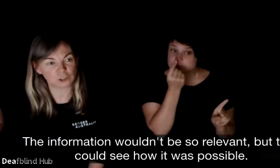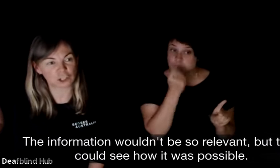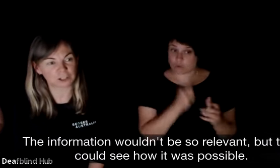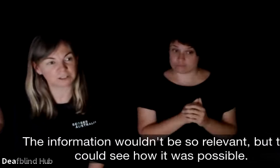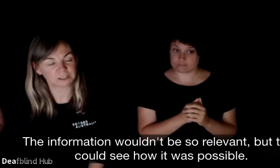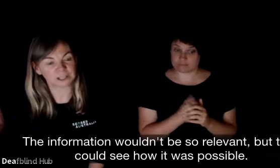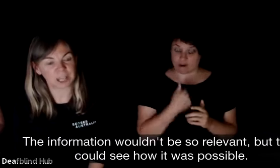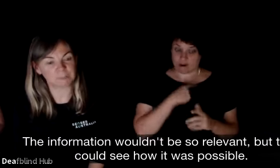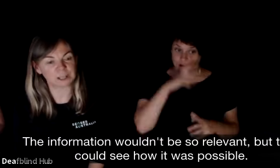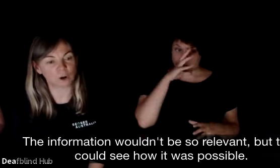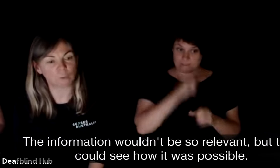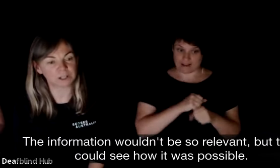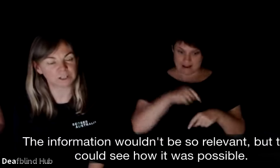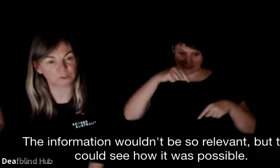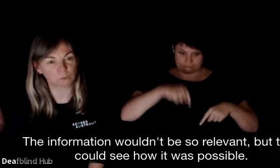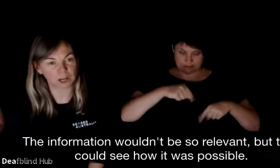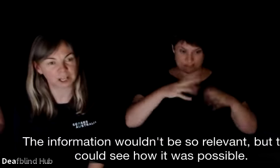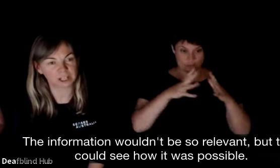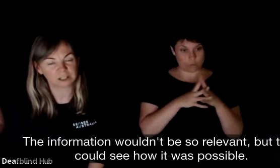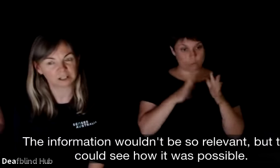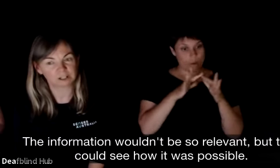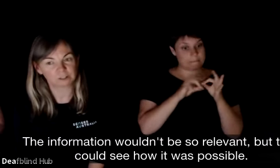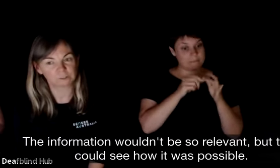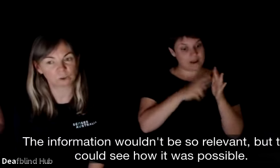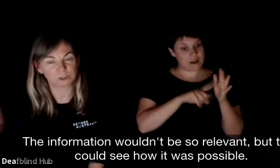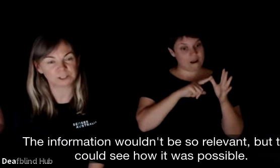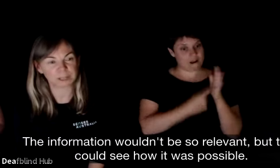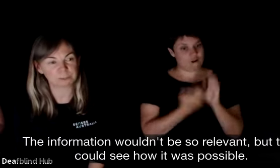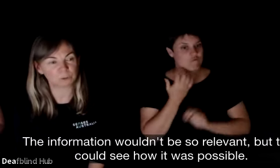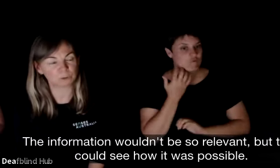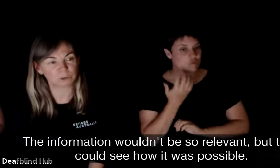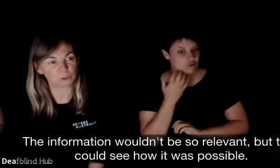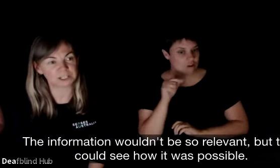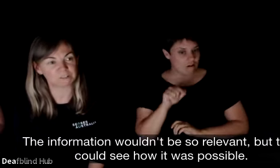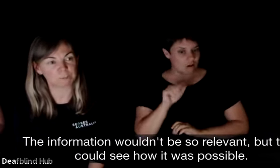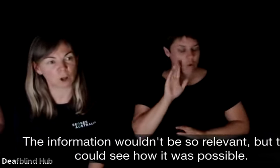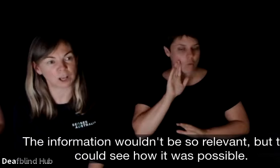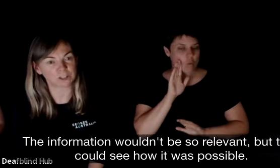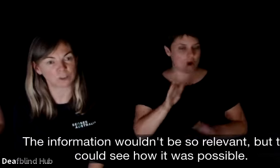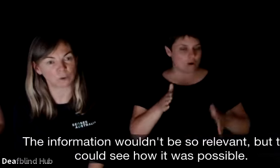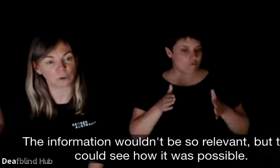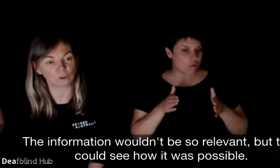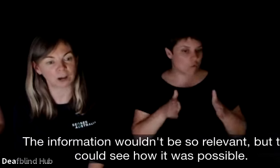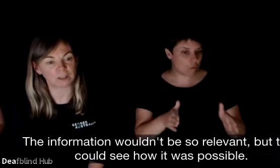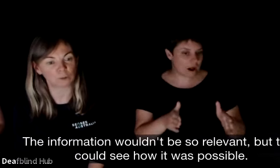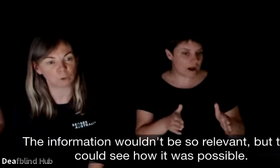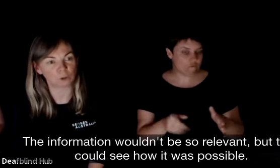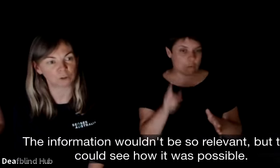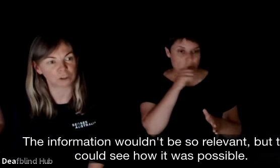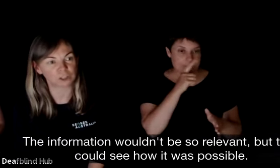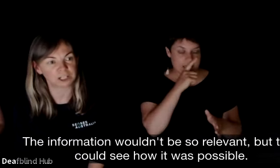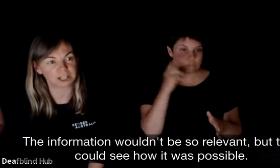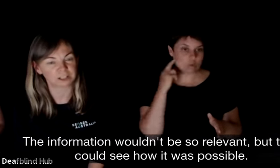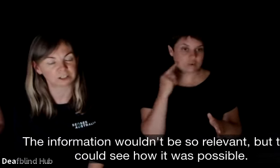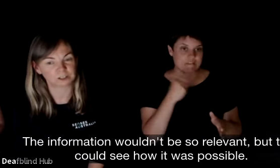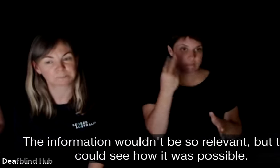the future can be a wonderful way for people who are deafblind all around the world